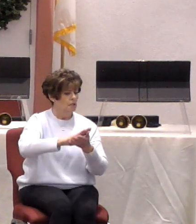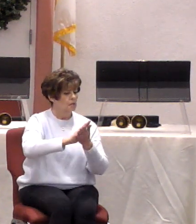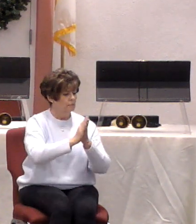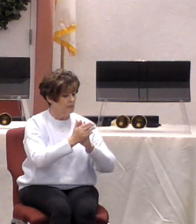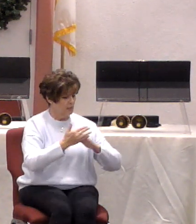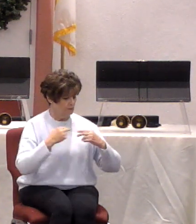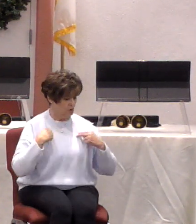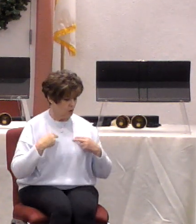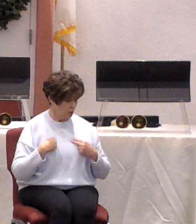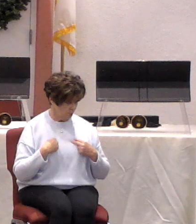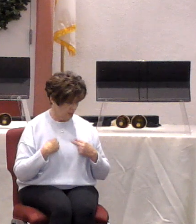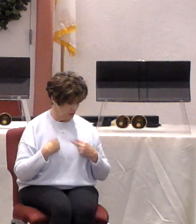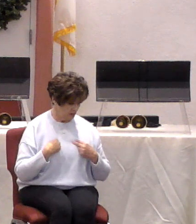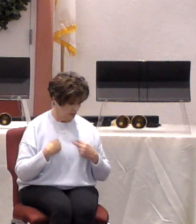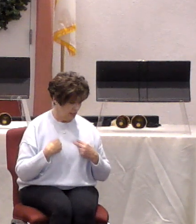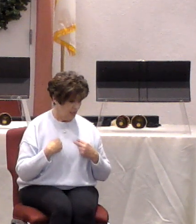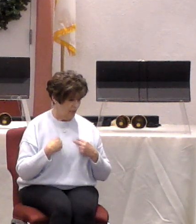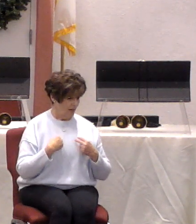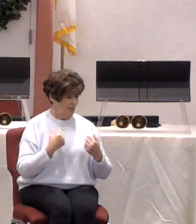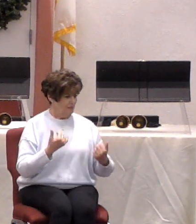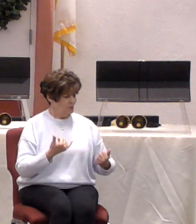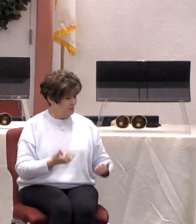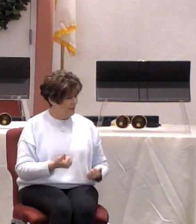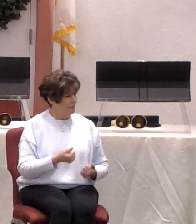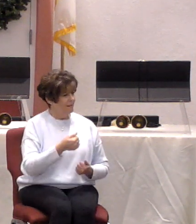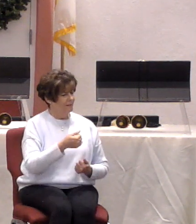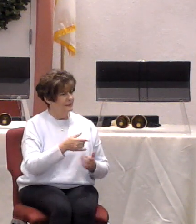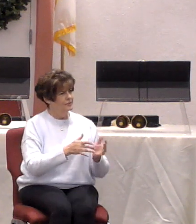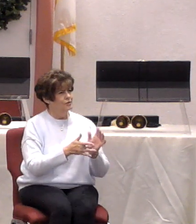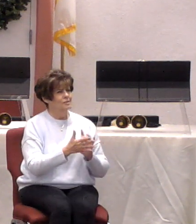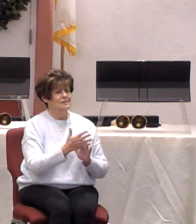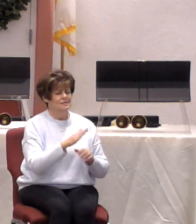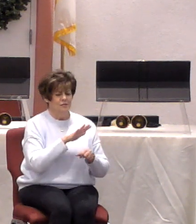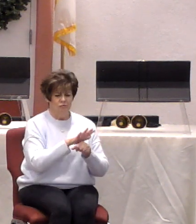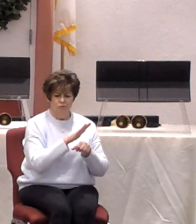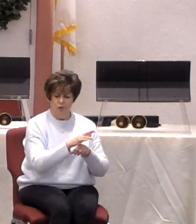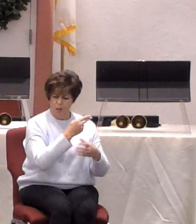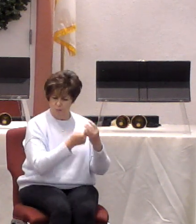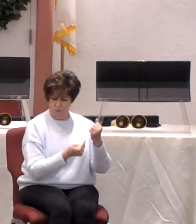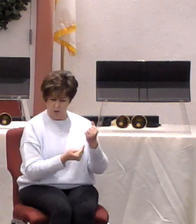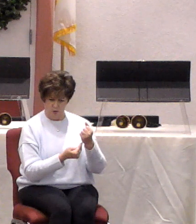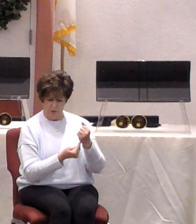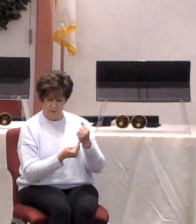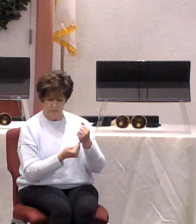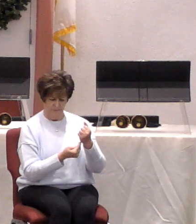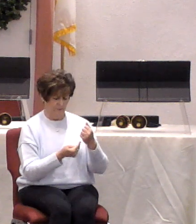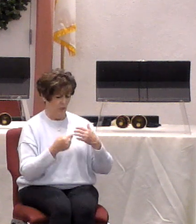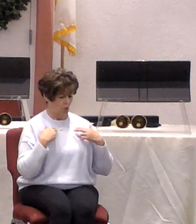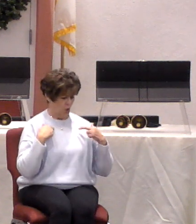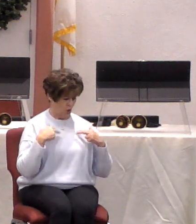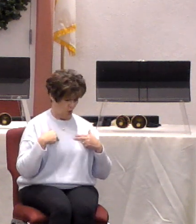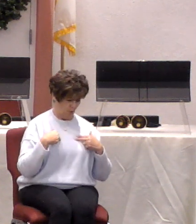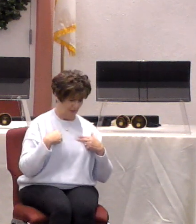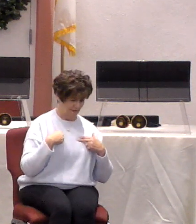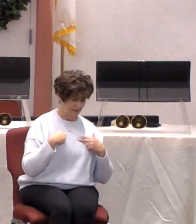both divine and human, fully both. Now, what that means is that from then